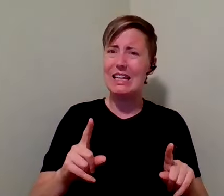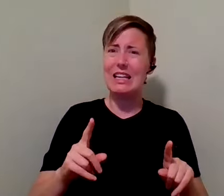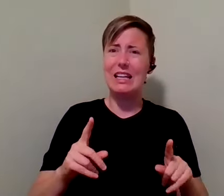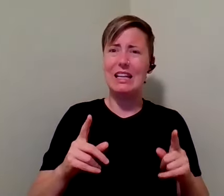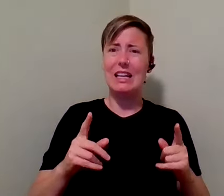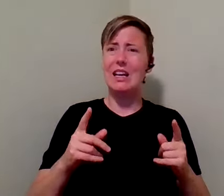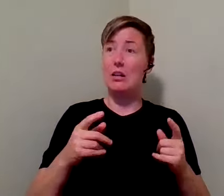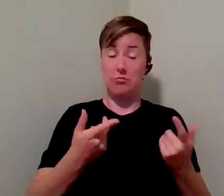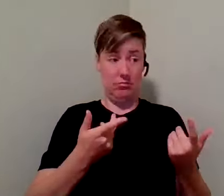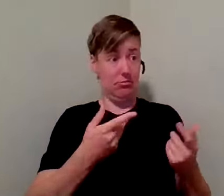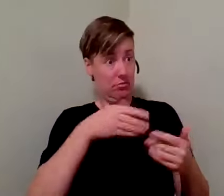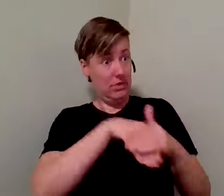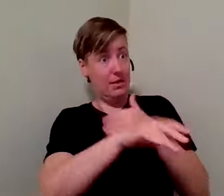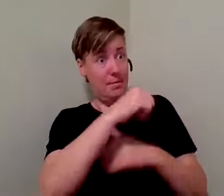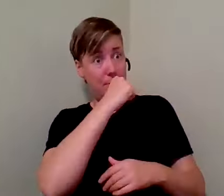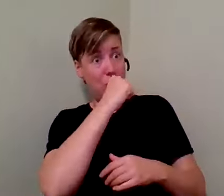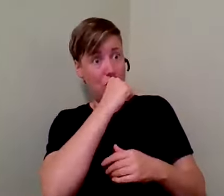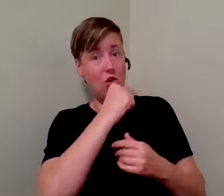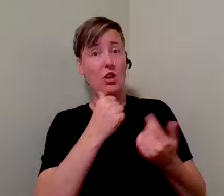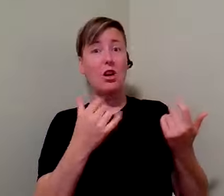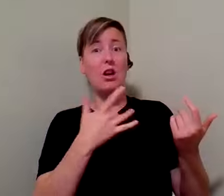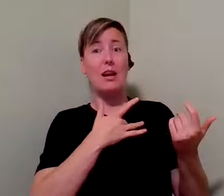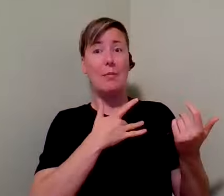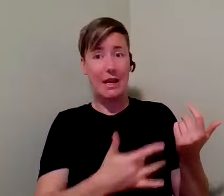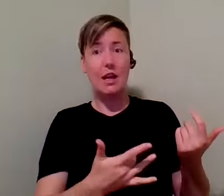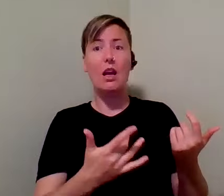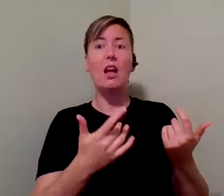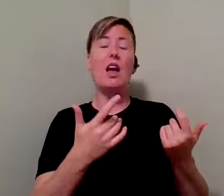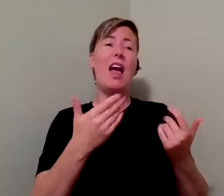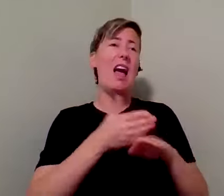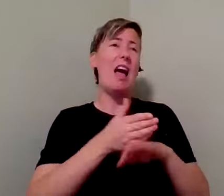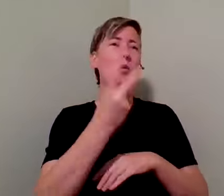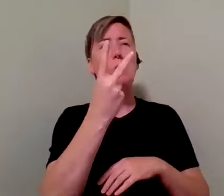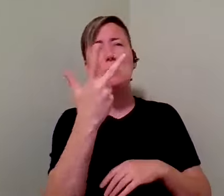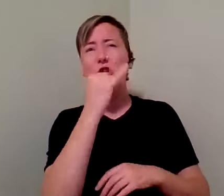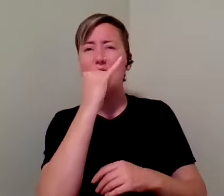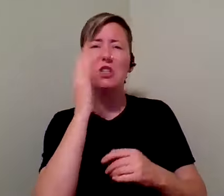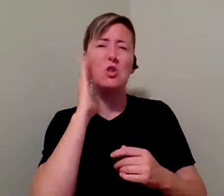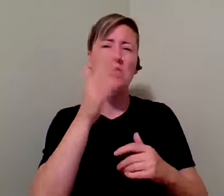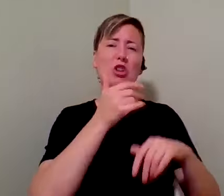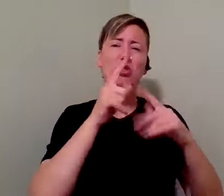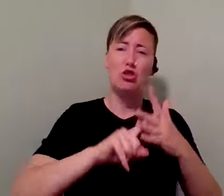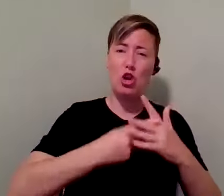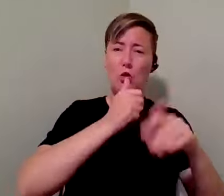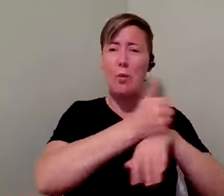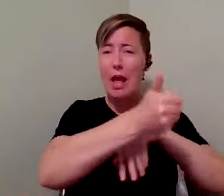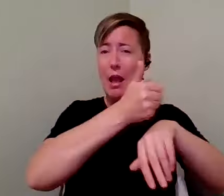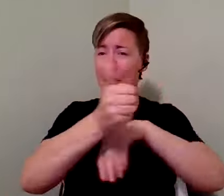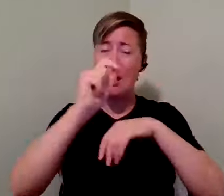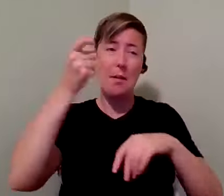bar, after 2 or 3 drinks, all your resentments came out. My boss is like that, my girlfriend's like this. I said, that's right. He said, the big book asks